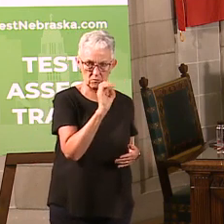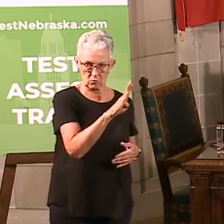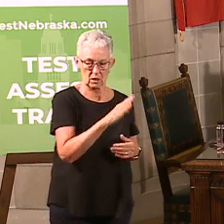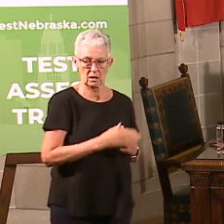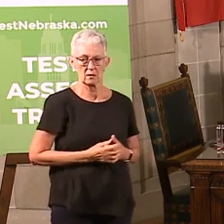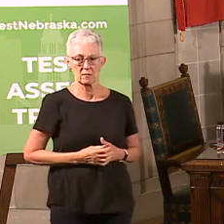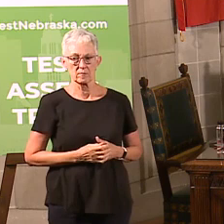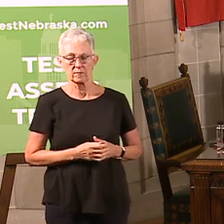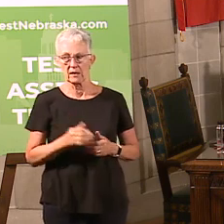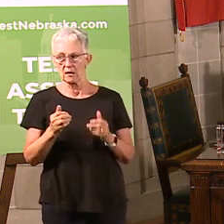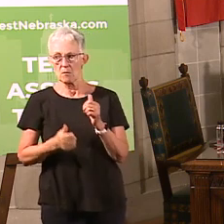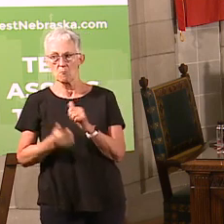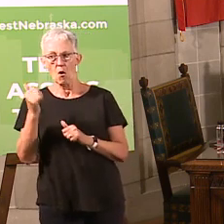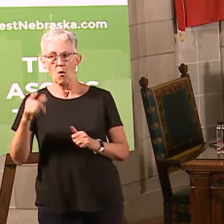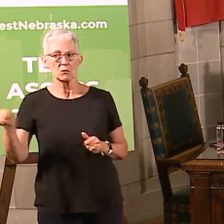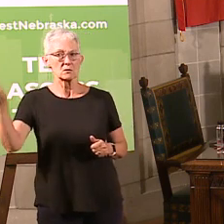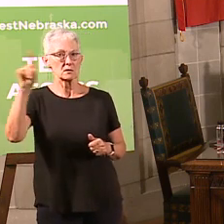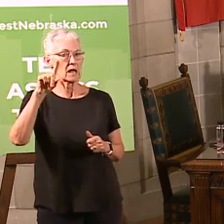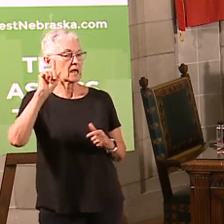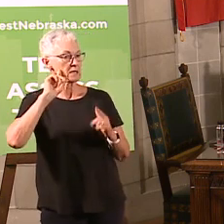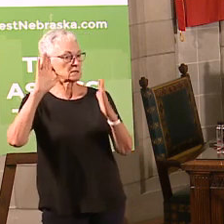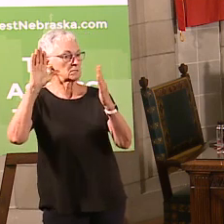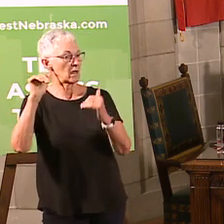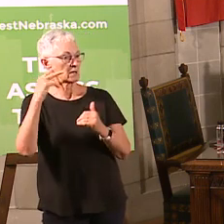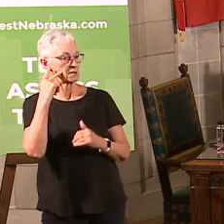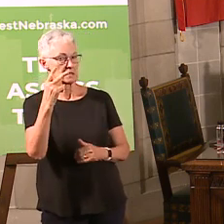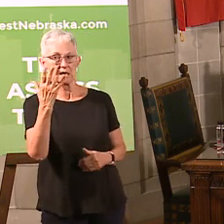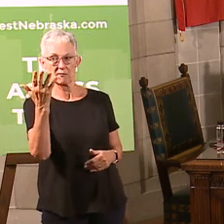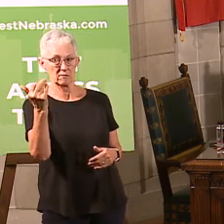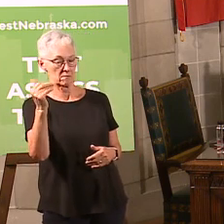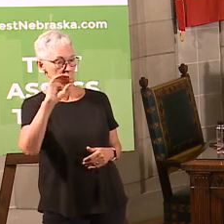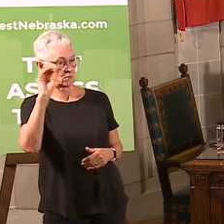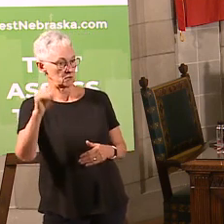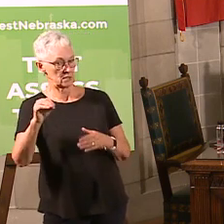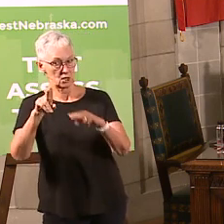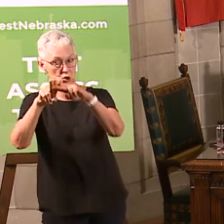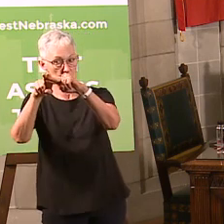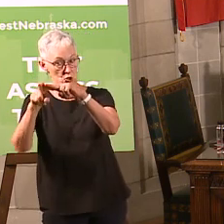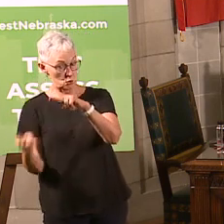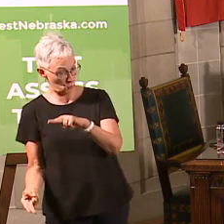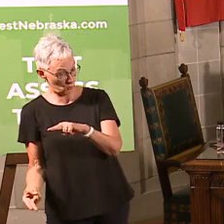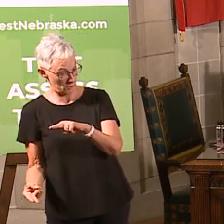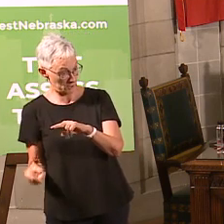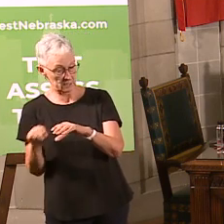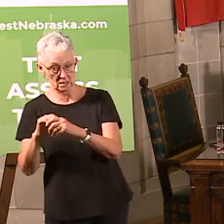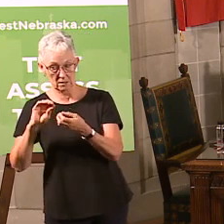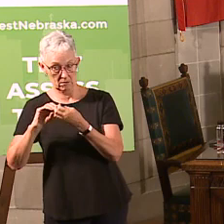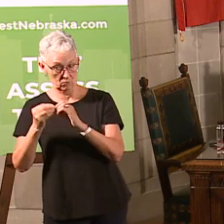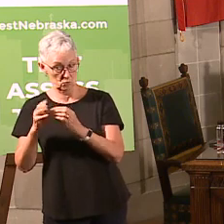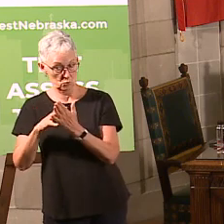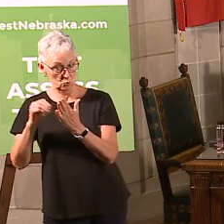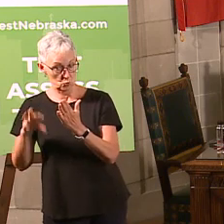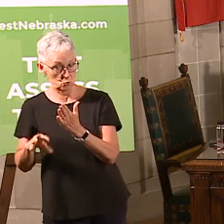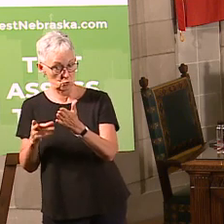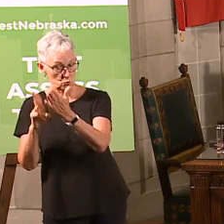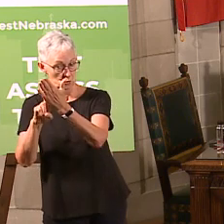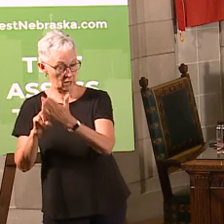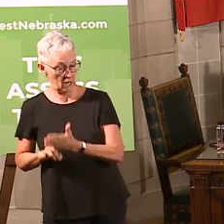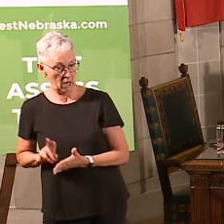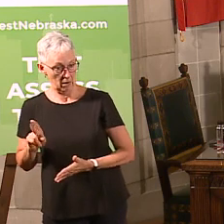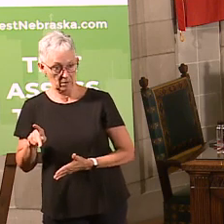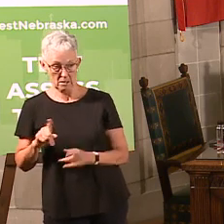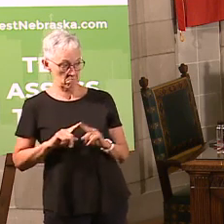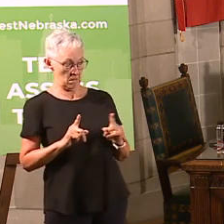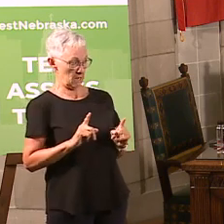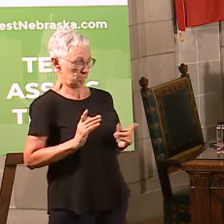about a 15% drop in enrollment, Nebraskans have showed us that they have stepped up and they want to be on our campuses in person. So